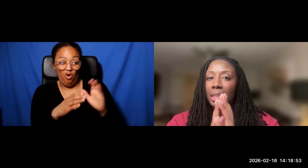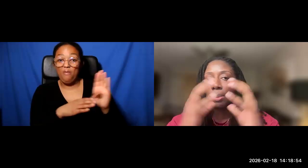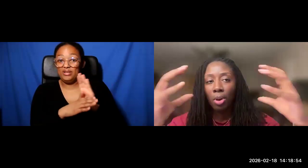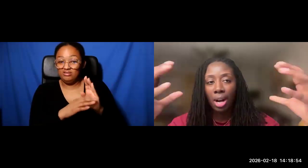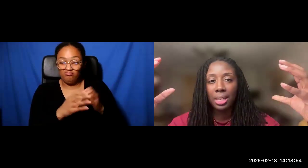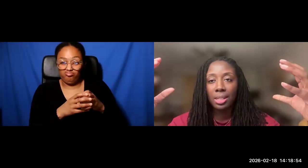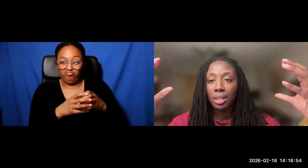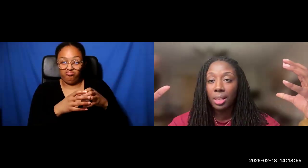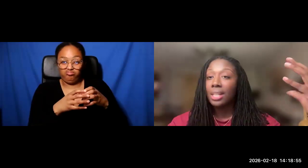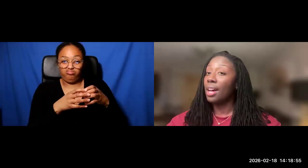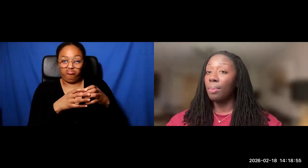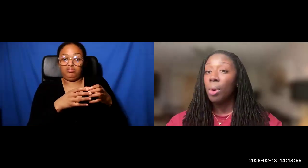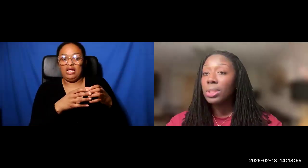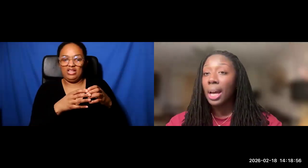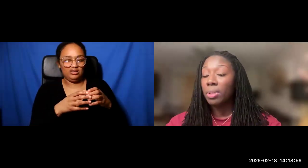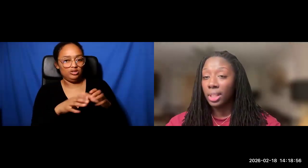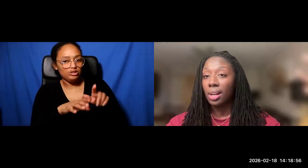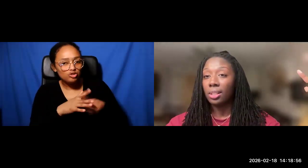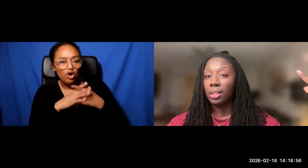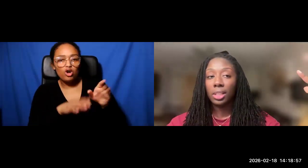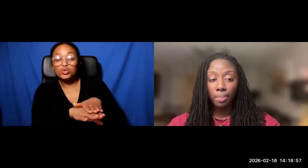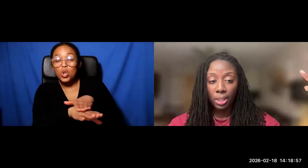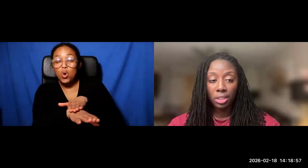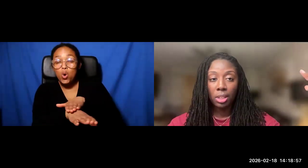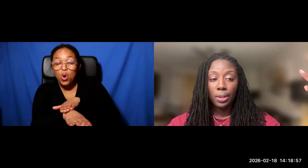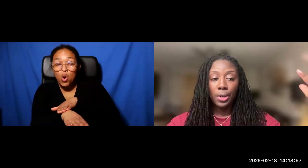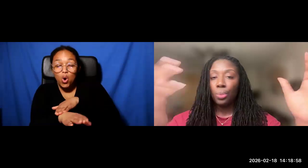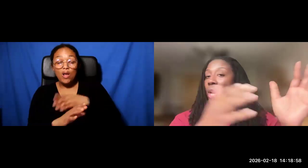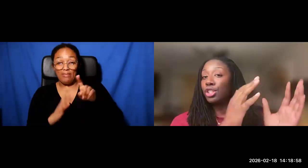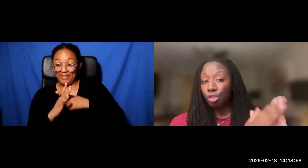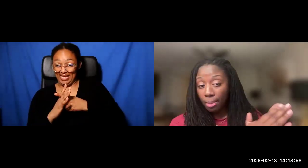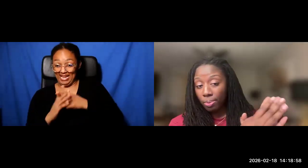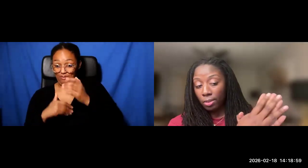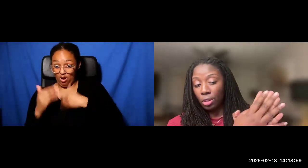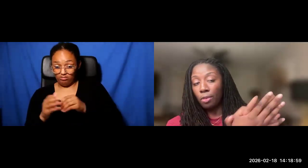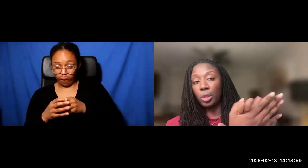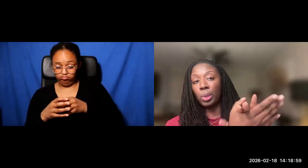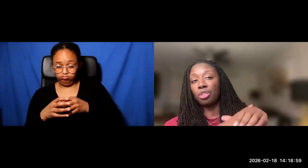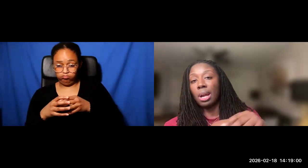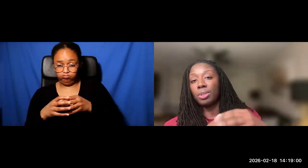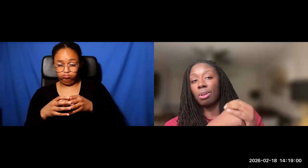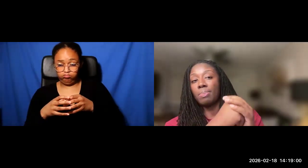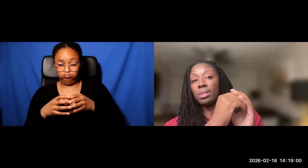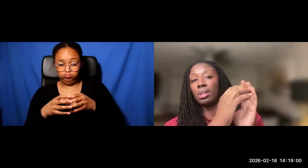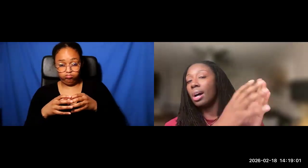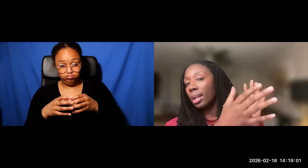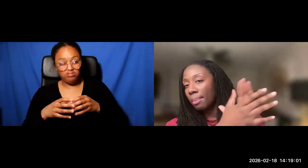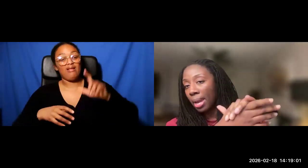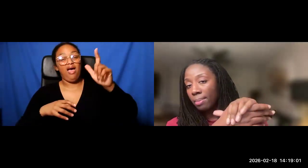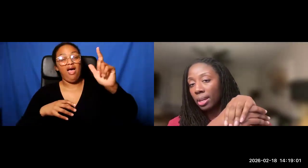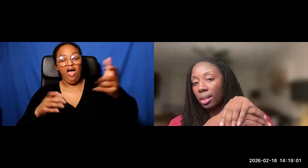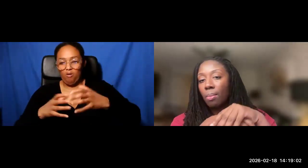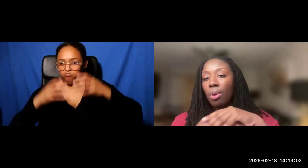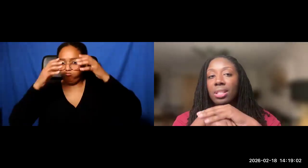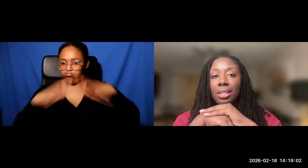customer in the beginning process, and now they're multi-billion dollar companies. So we have Stripe. If you're not familiar with Stripe, Stripe is an